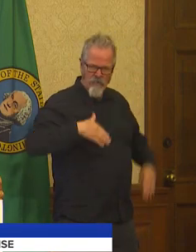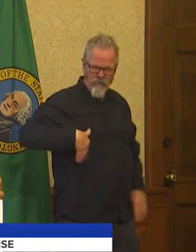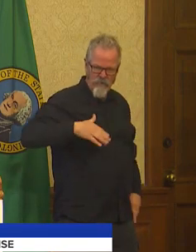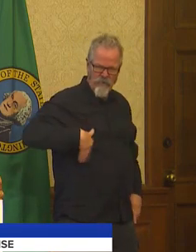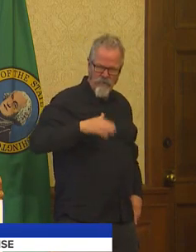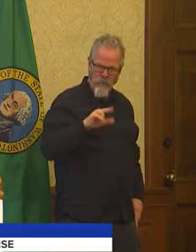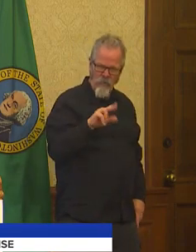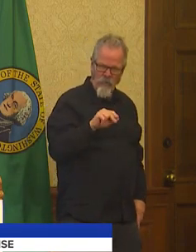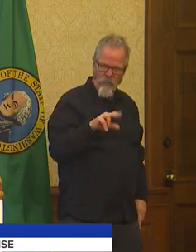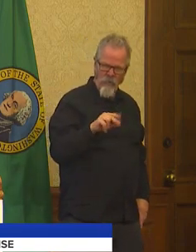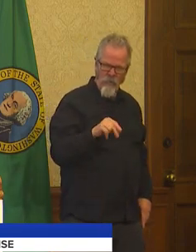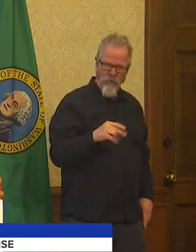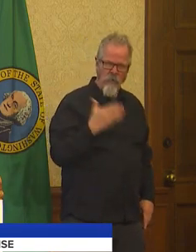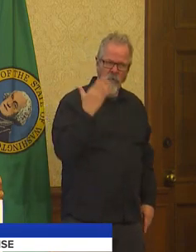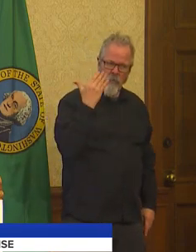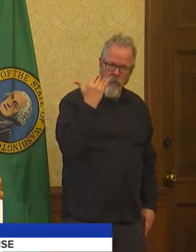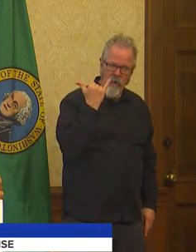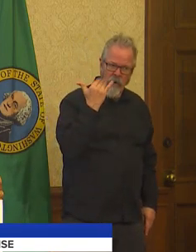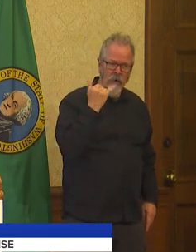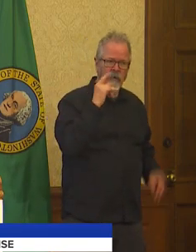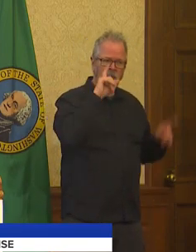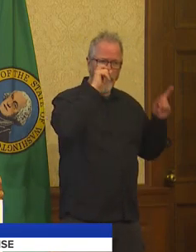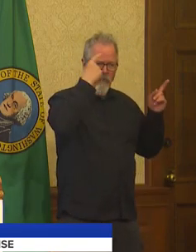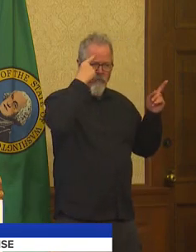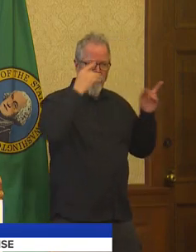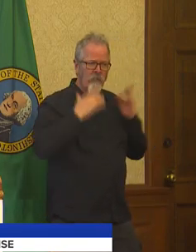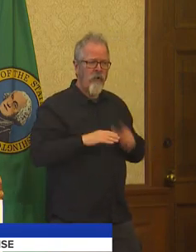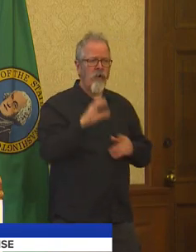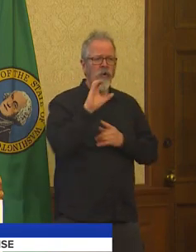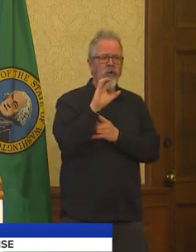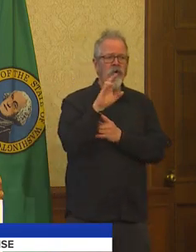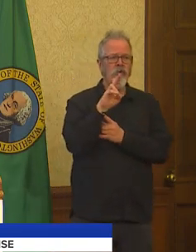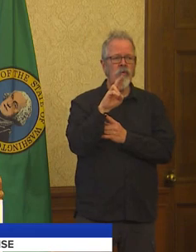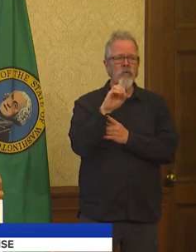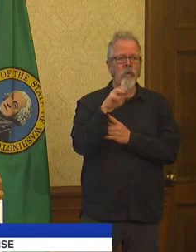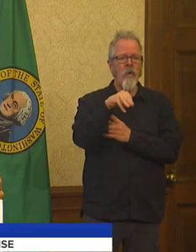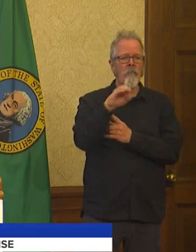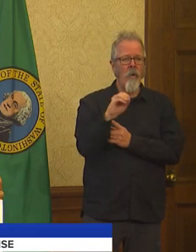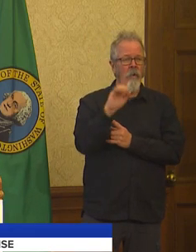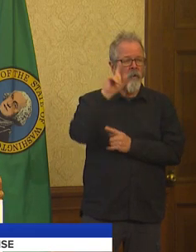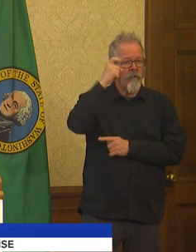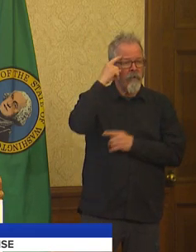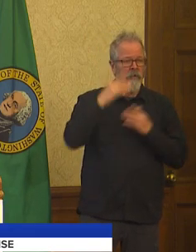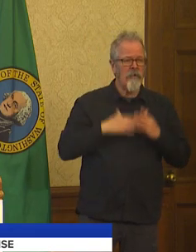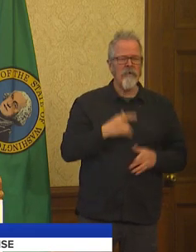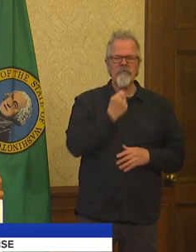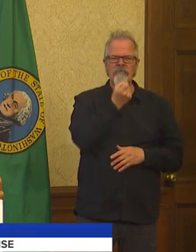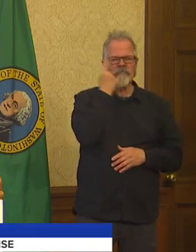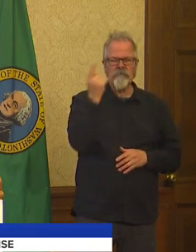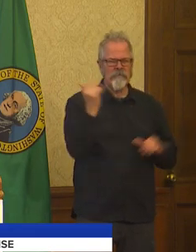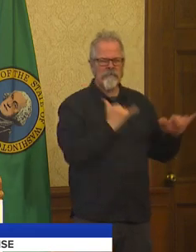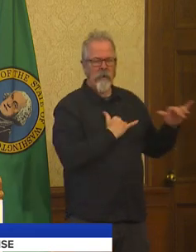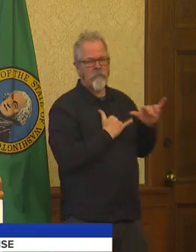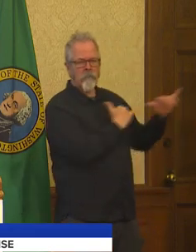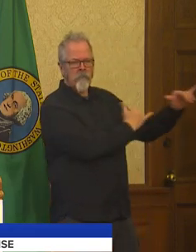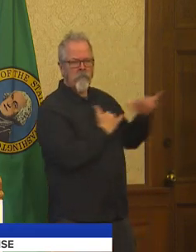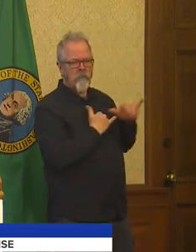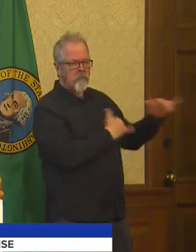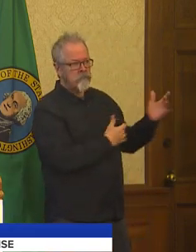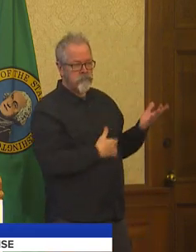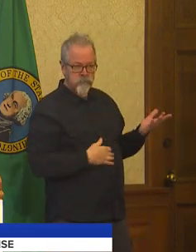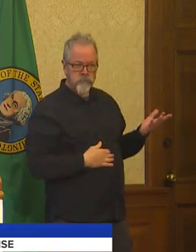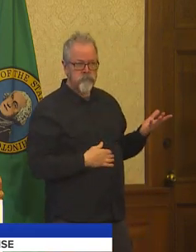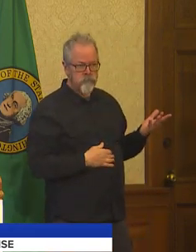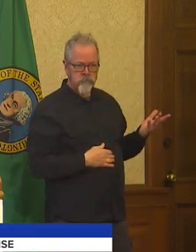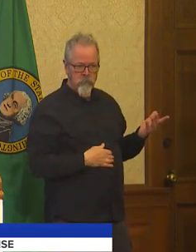I do, is that that could be disastrous in his state. Now, there may be some things that can happen on the margins, like we are taking place